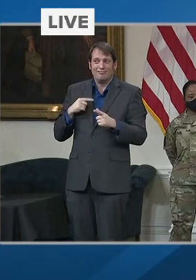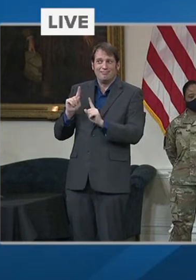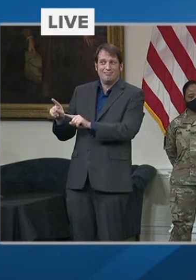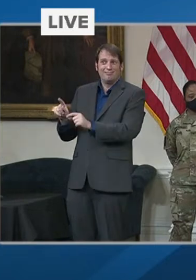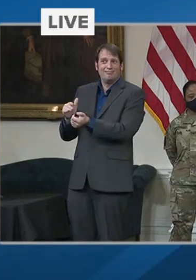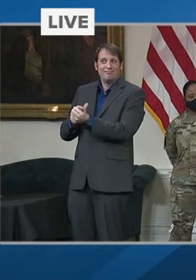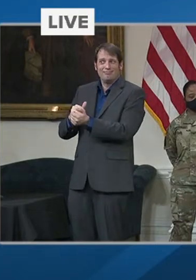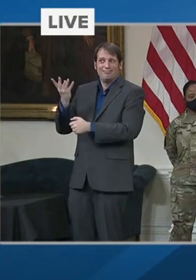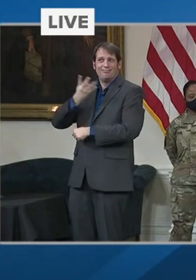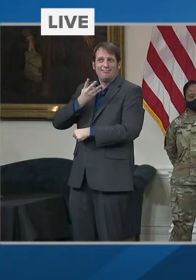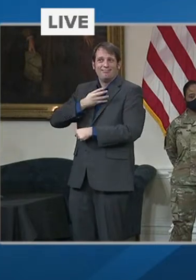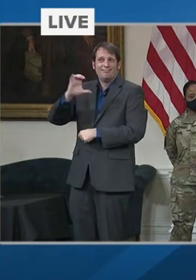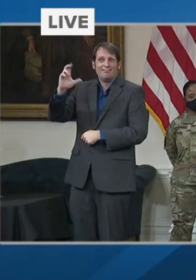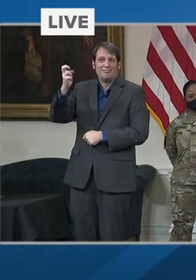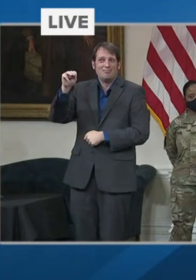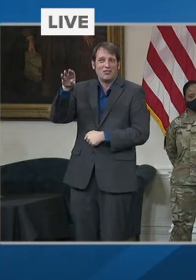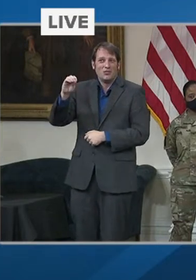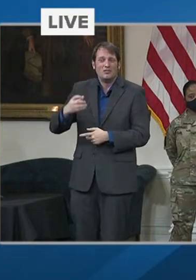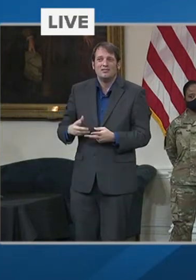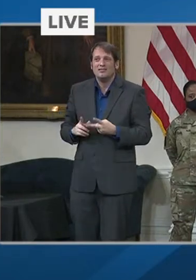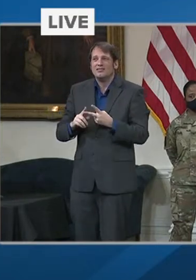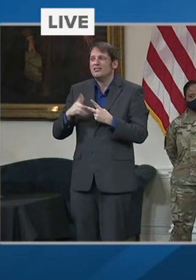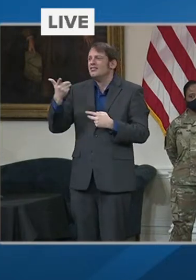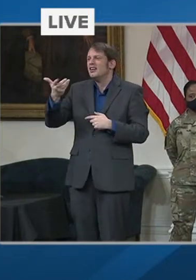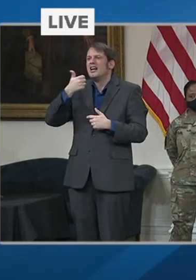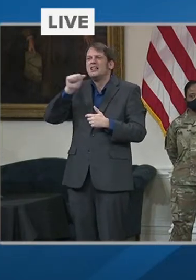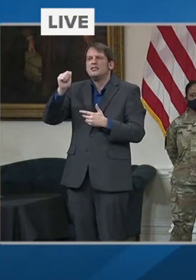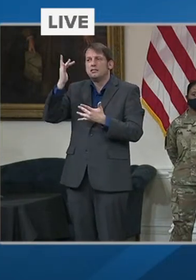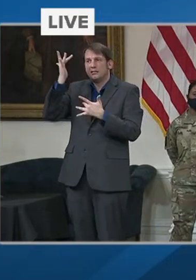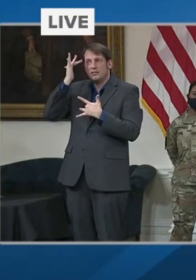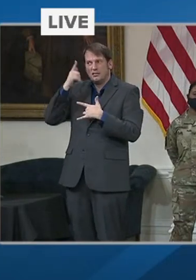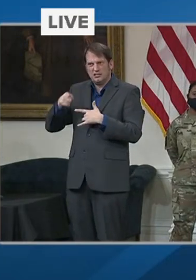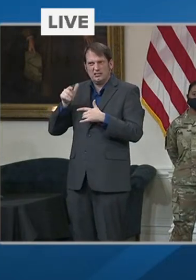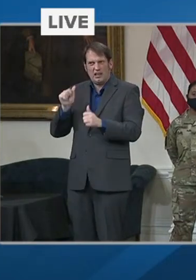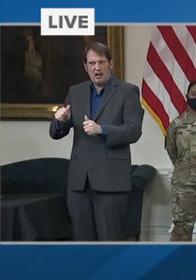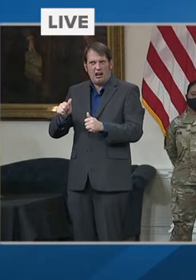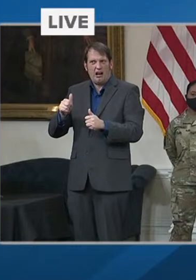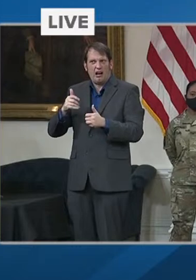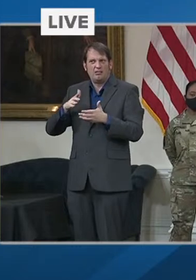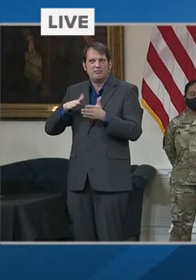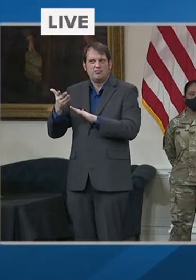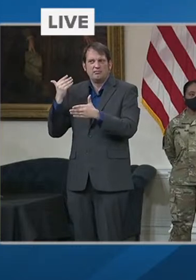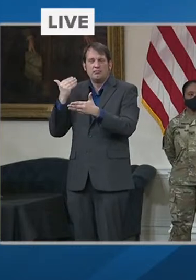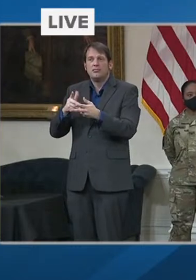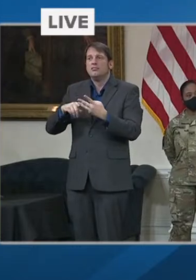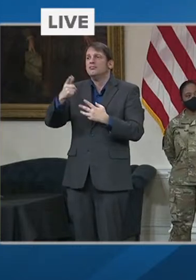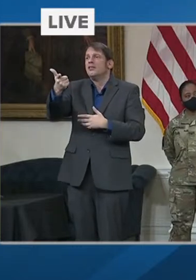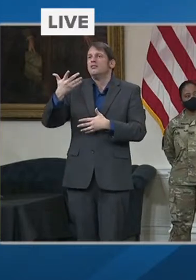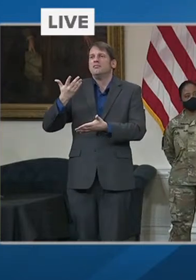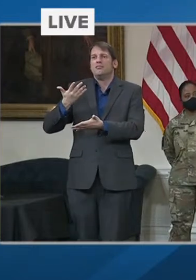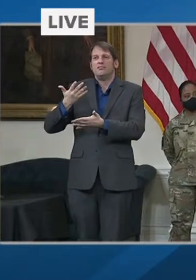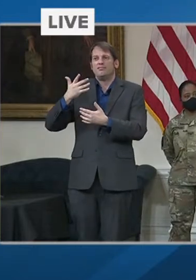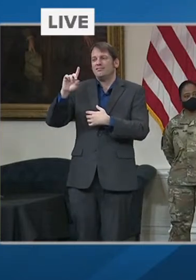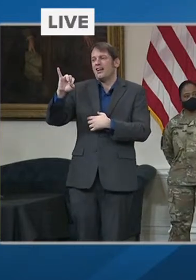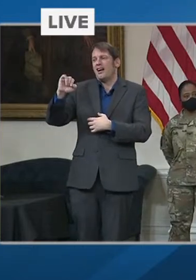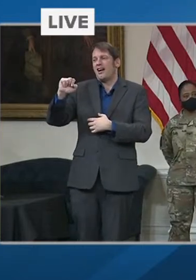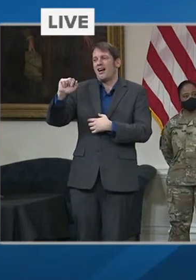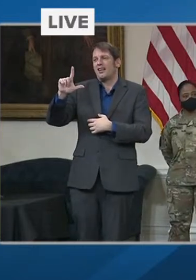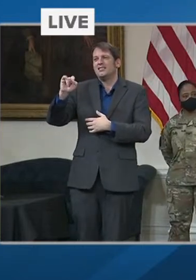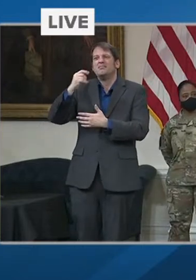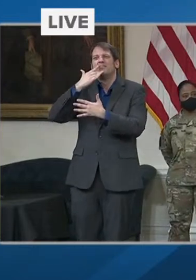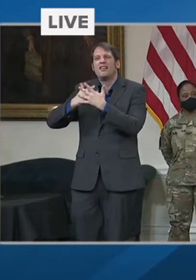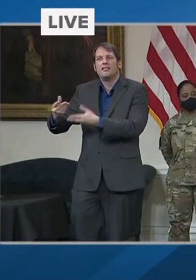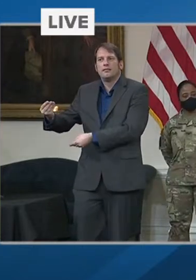end-stage renal disease patients requiring hemodialysis, patients who have chronic obstructive pulmonary